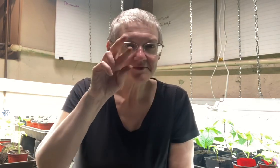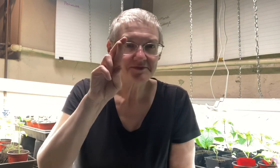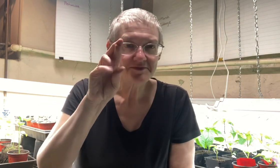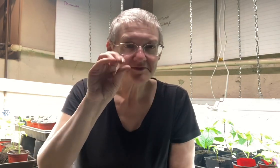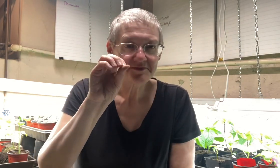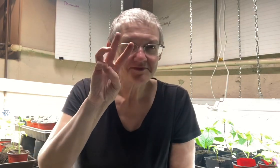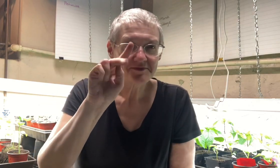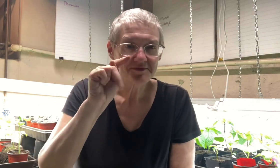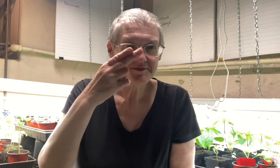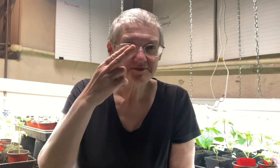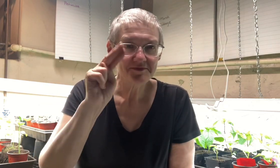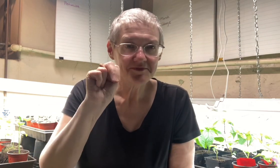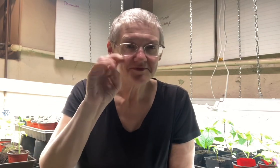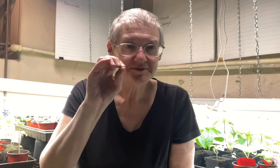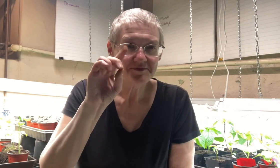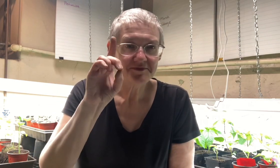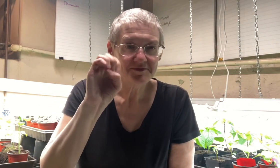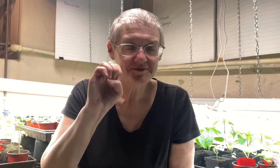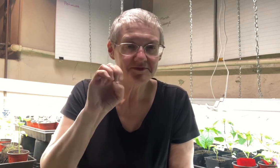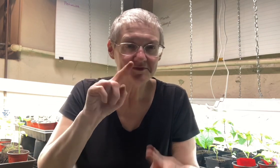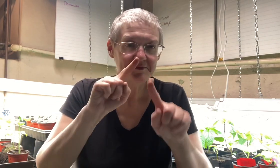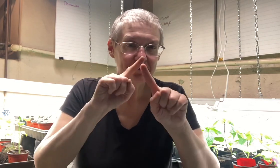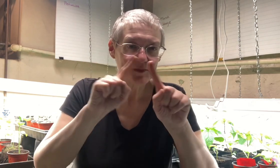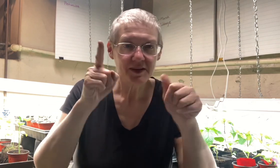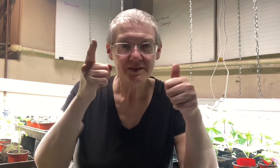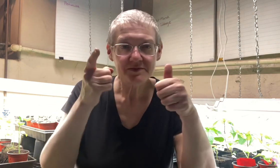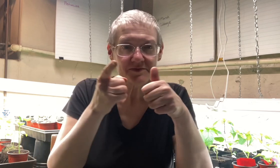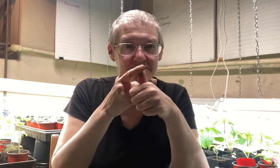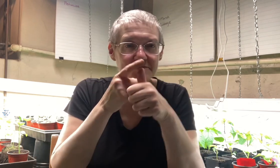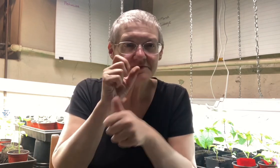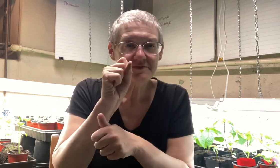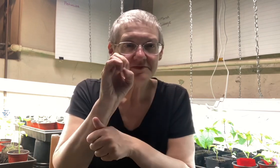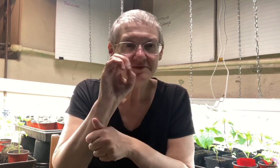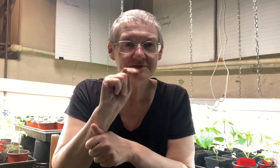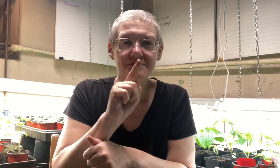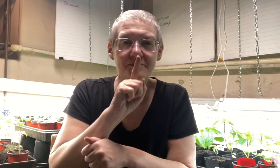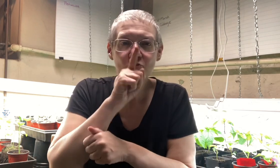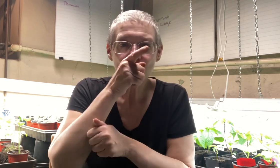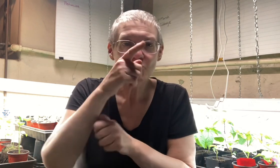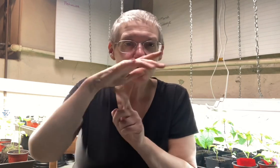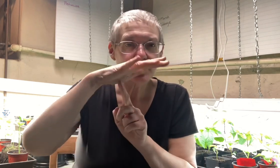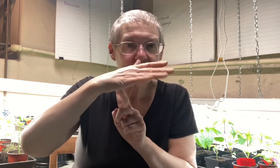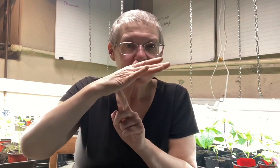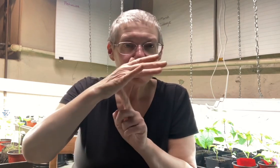above the growth node, above the first set of true leaves.